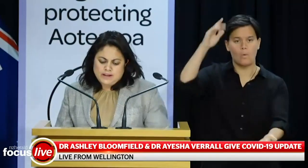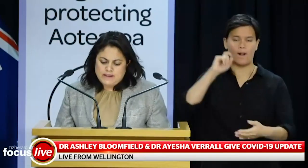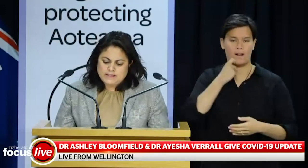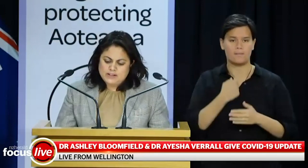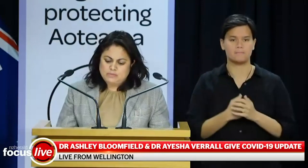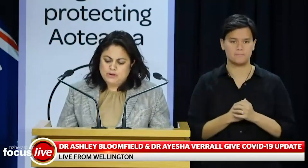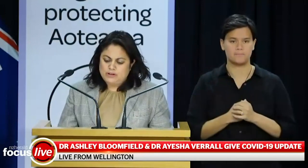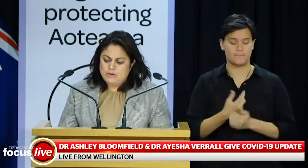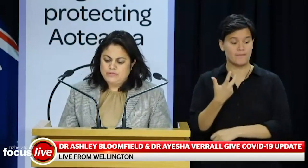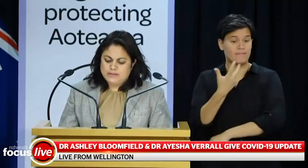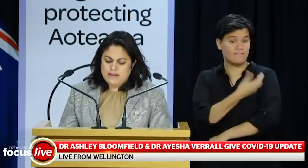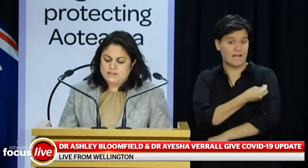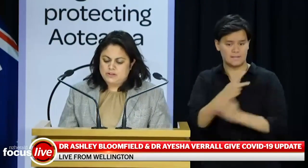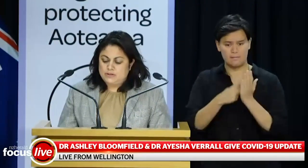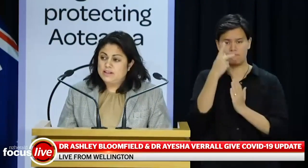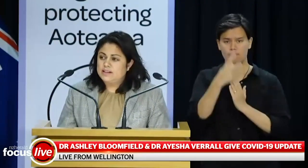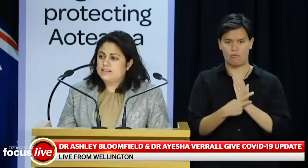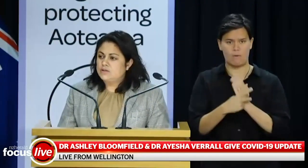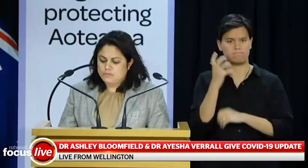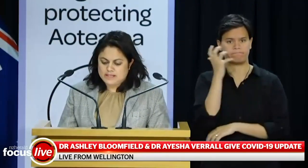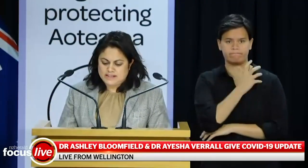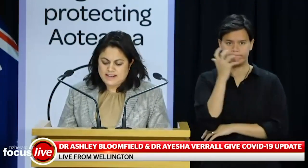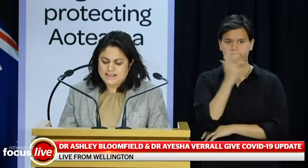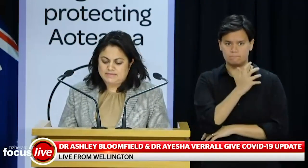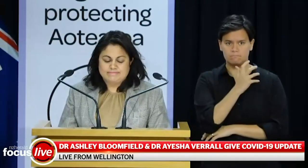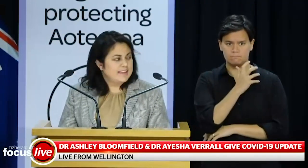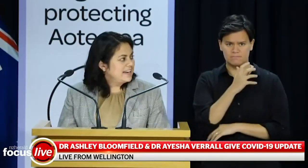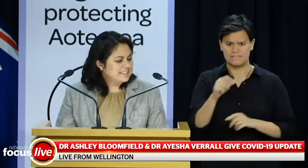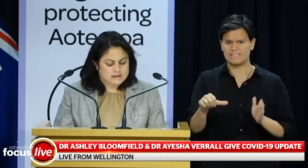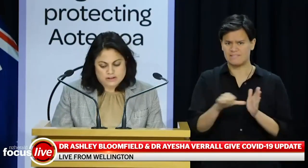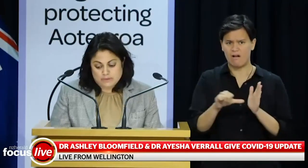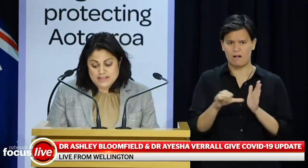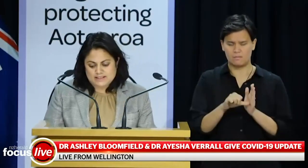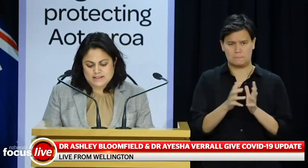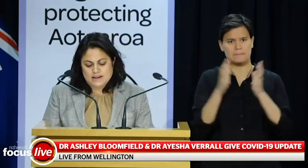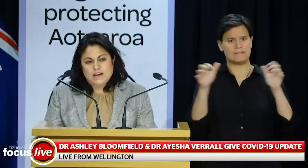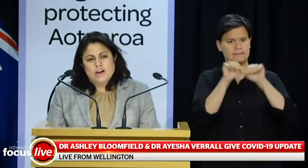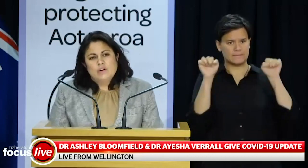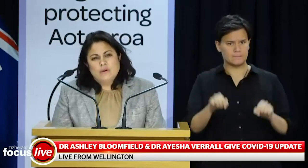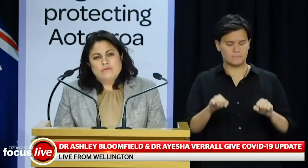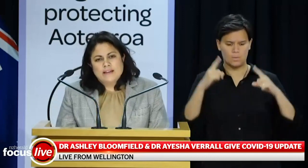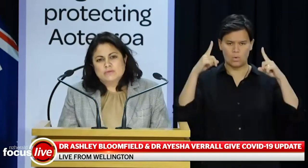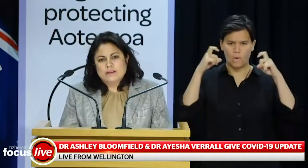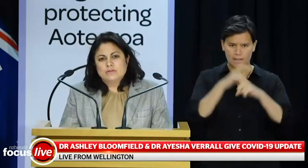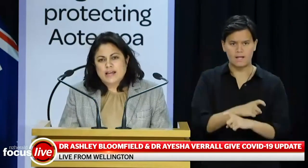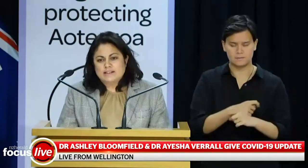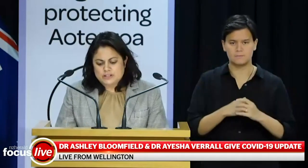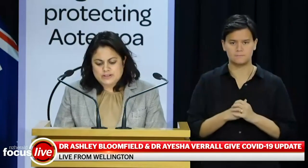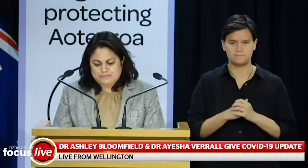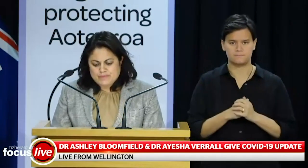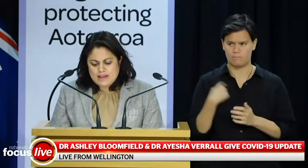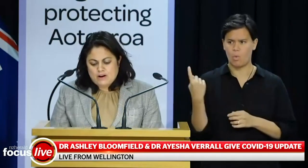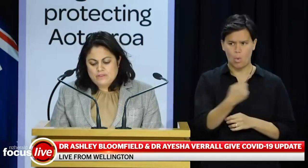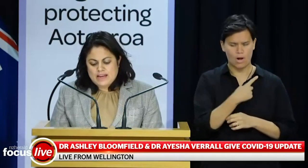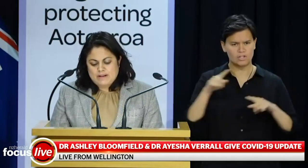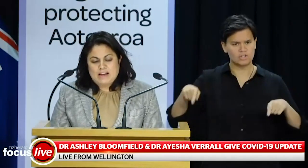Rolling out a vaccination program of this magnitude is an enormous undertaking, and it's complex. We will face real